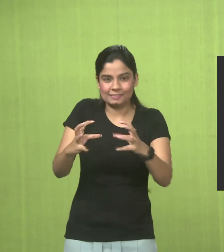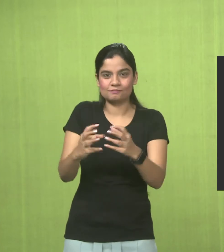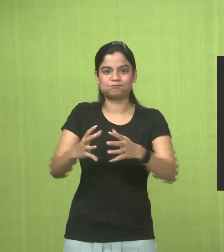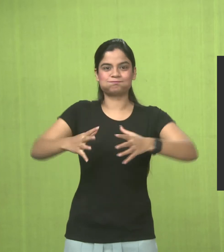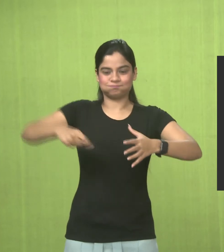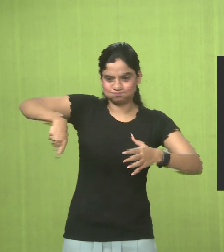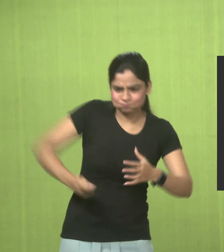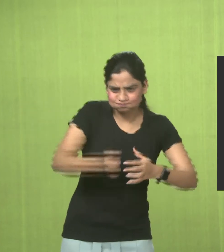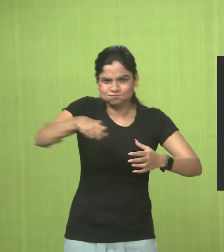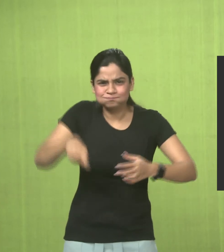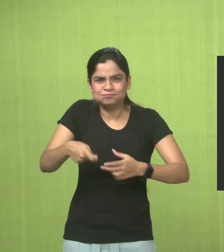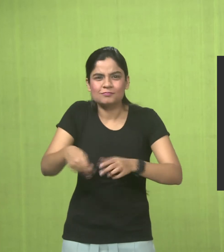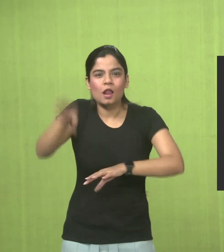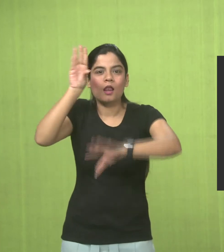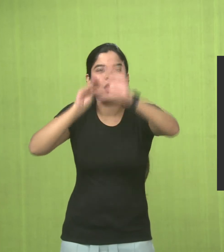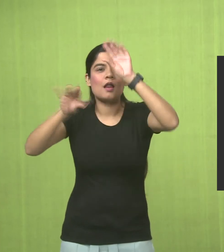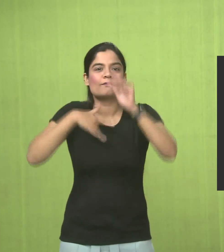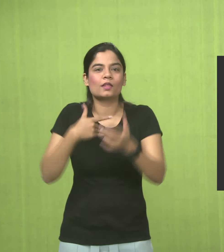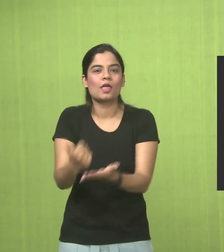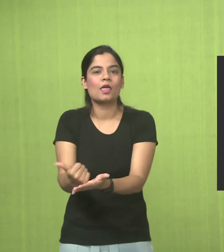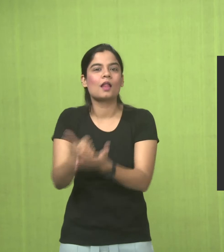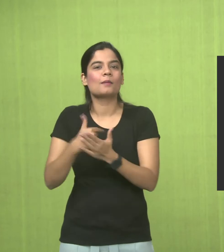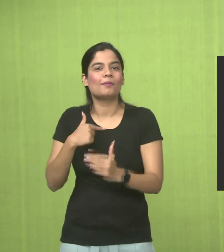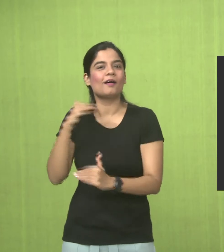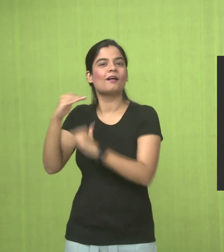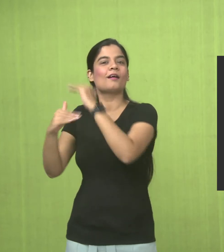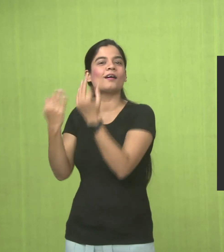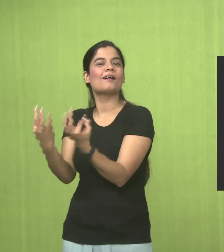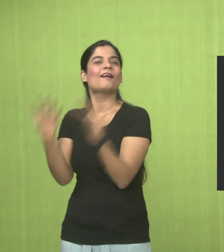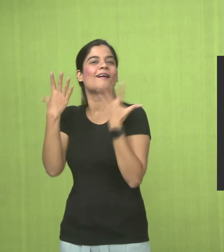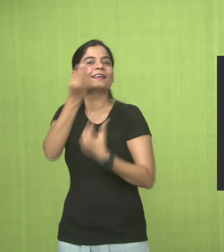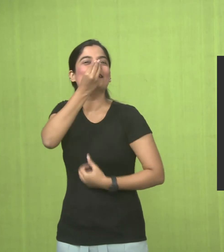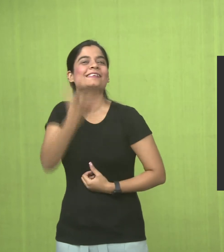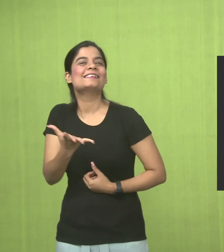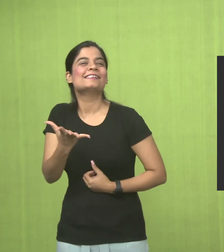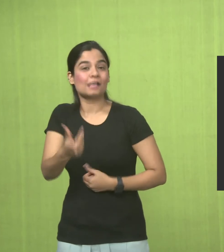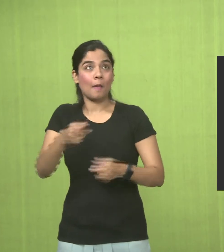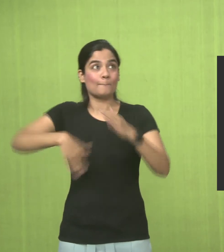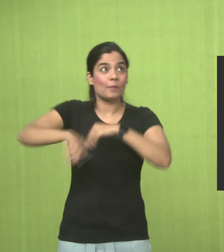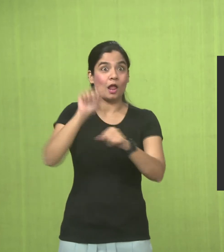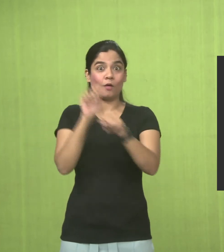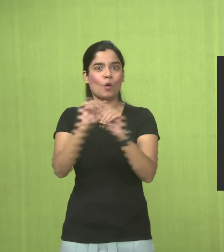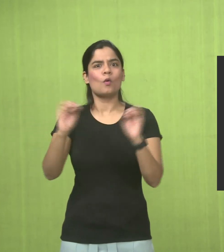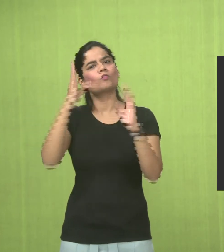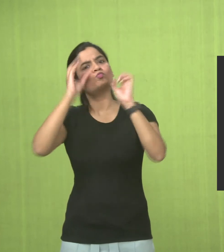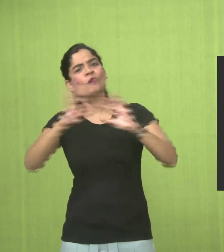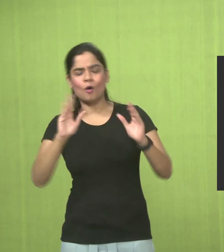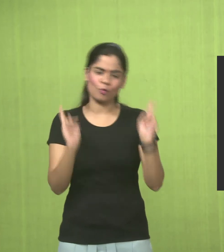to plow it every day, and what processes follow to grow a tree. So that kind of skill we learn